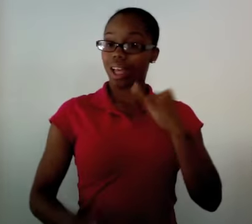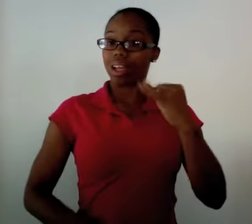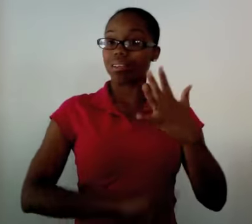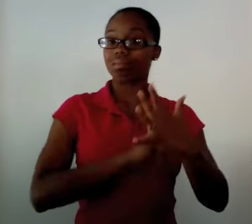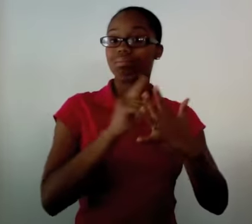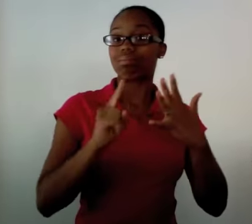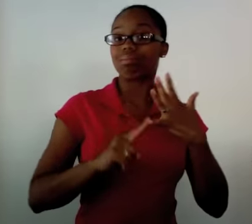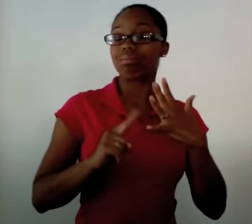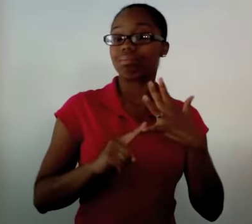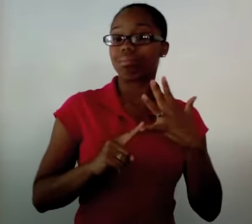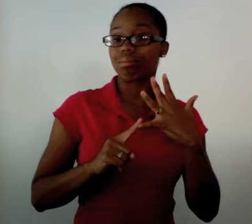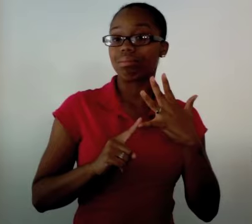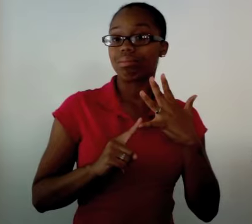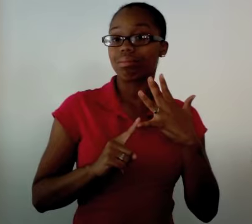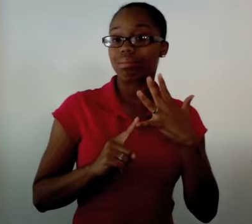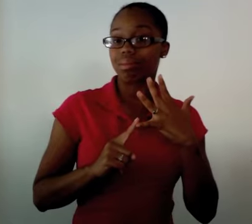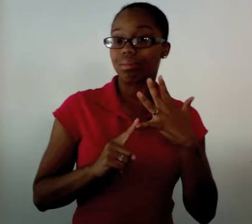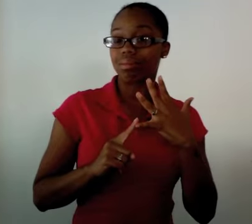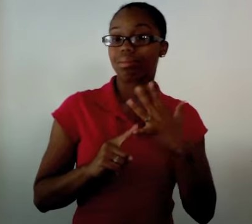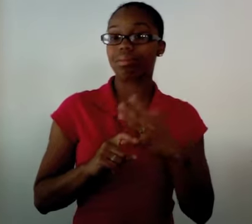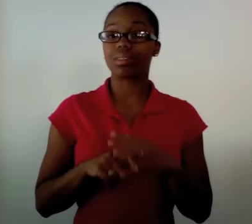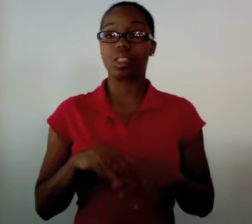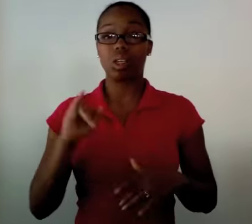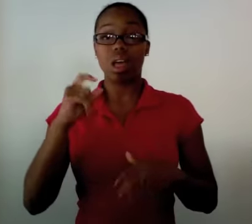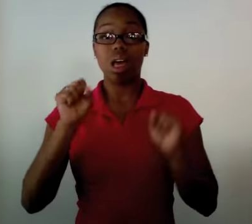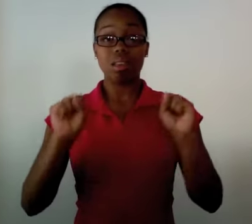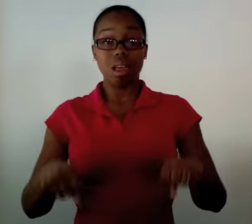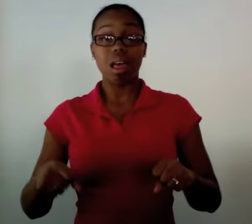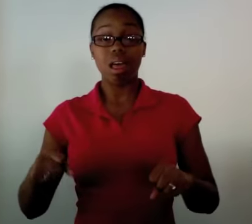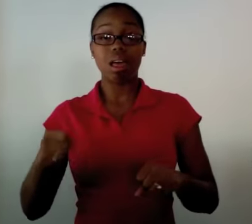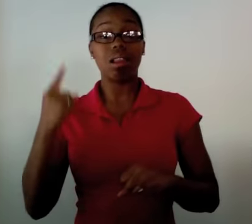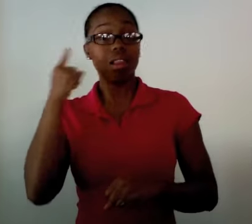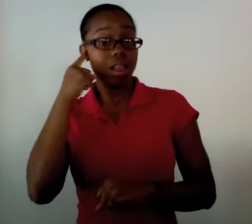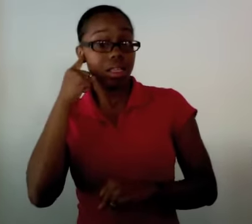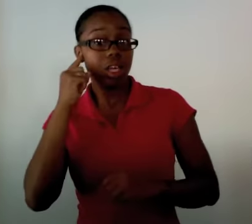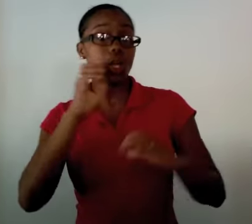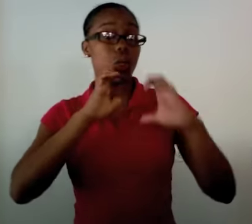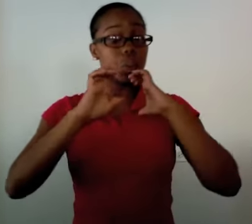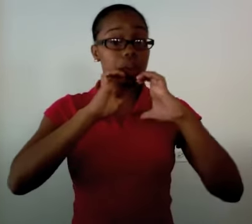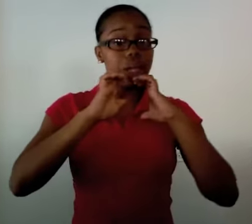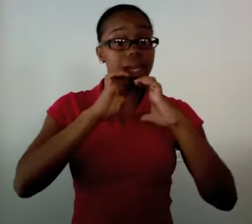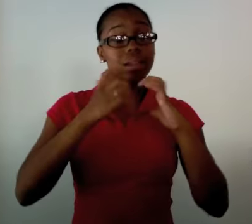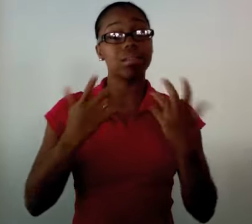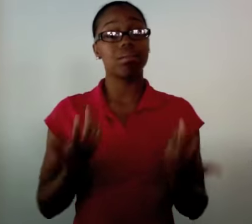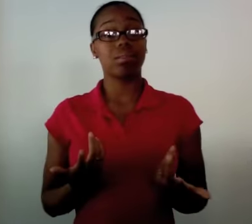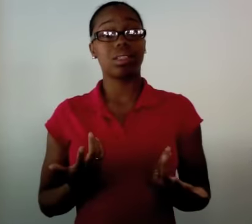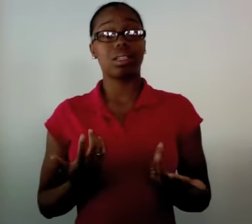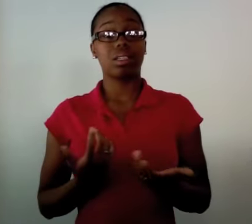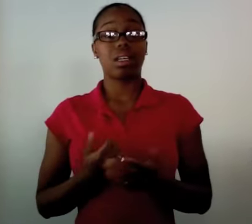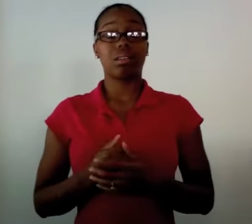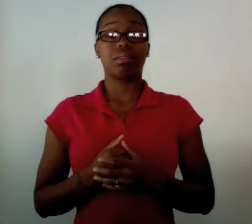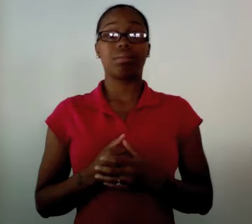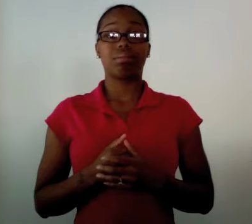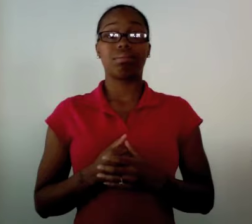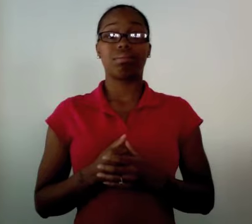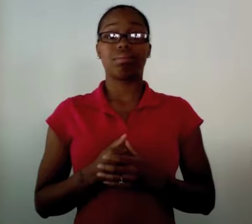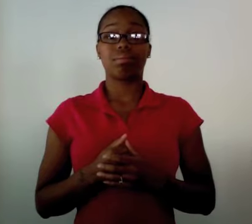this in listening, in communication. If you're in any one of those roles, and I think that probably is everybody who's listening to this